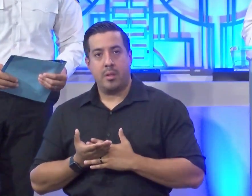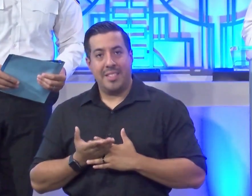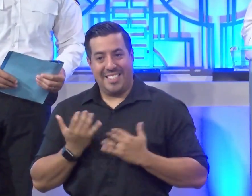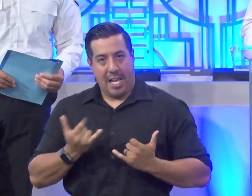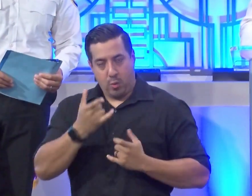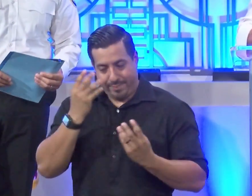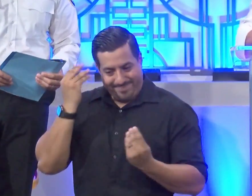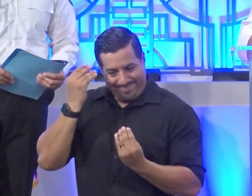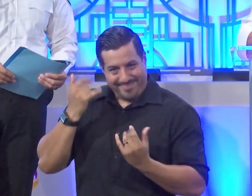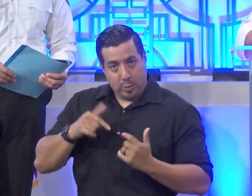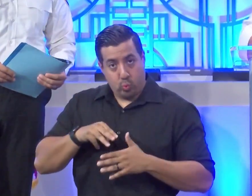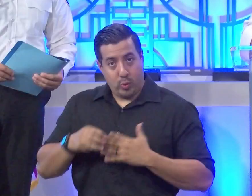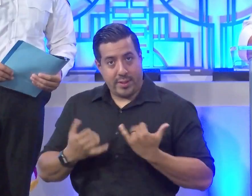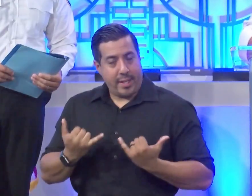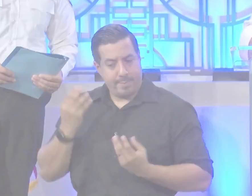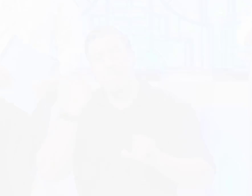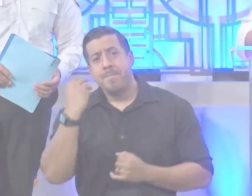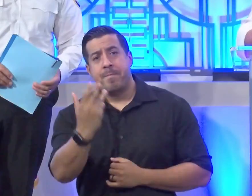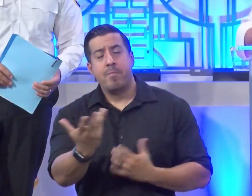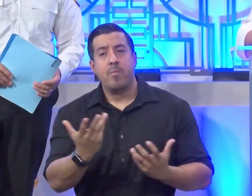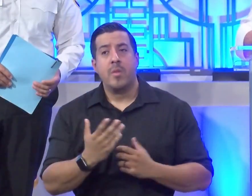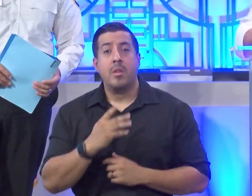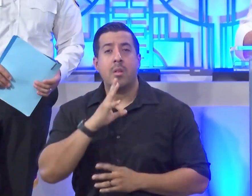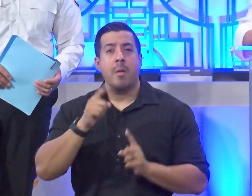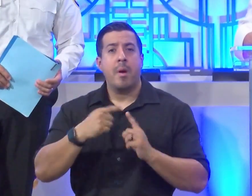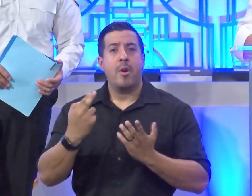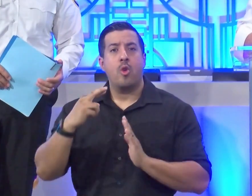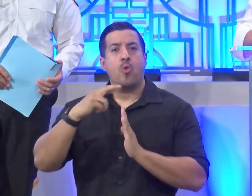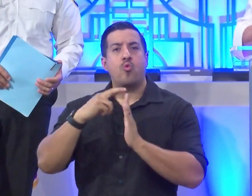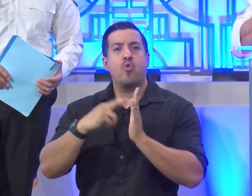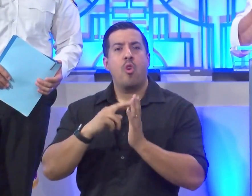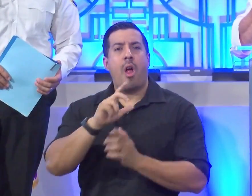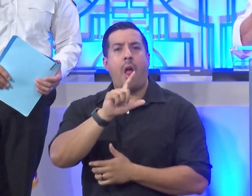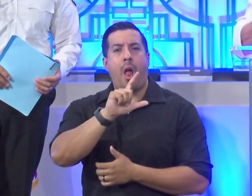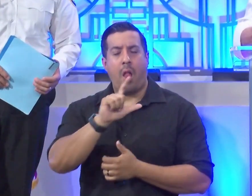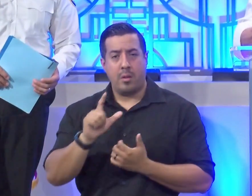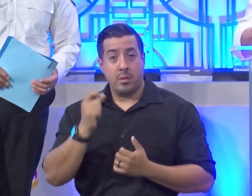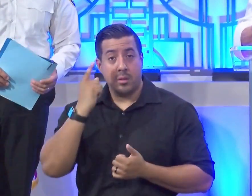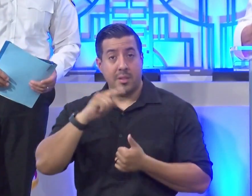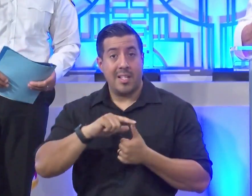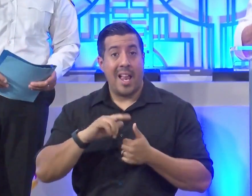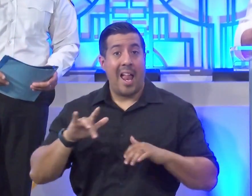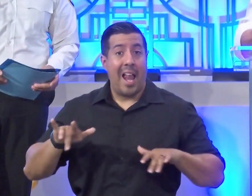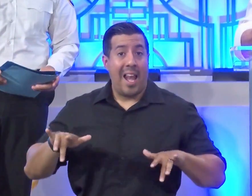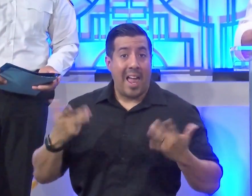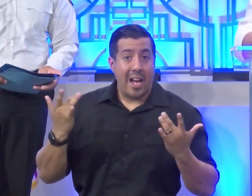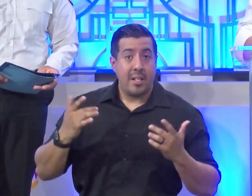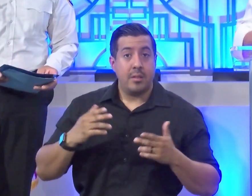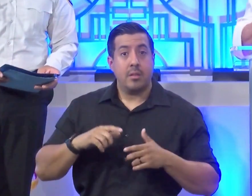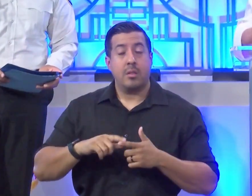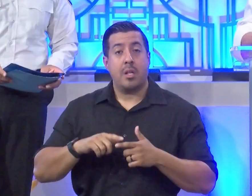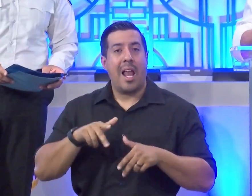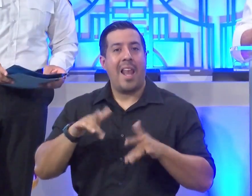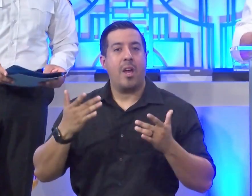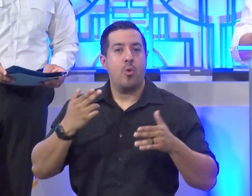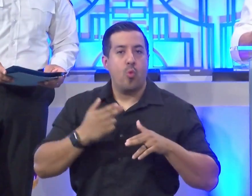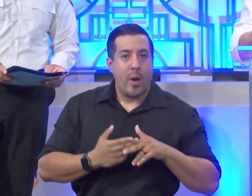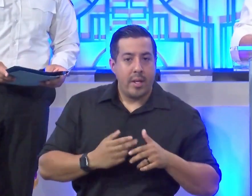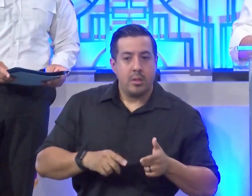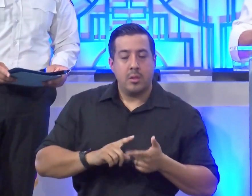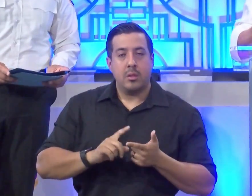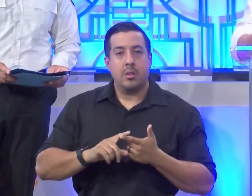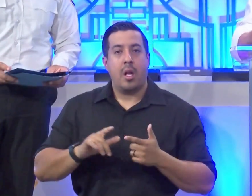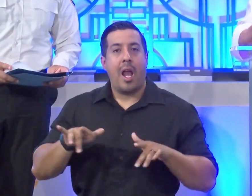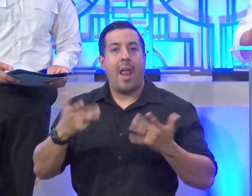doing that. We're at that point in our summer. We talk about the rule of L's. So you wear lightweight, lightly